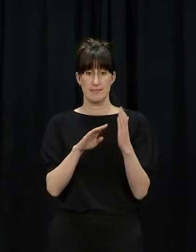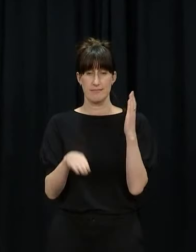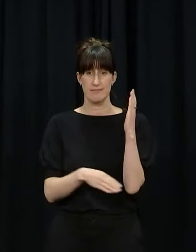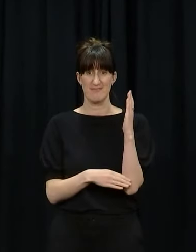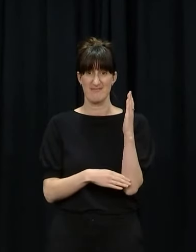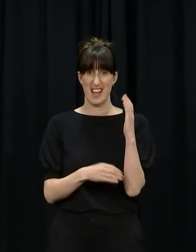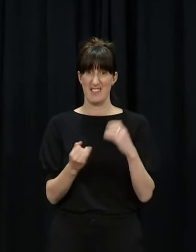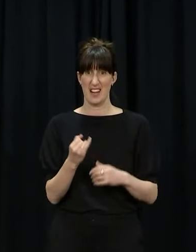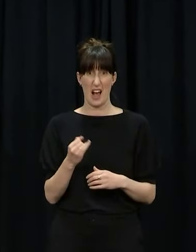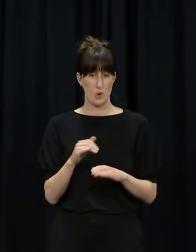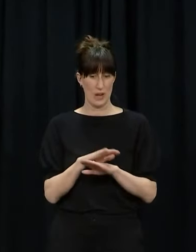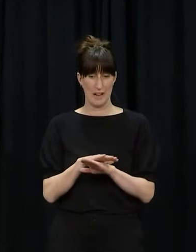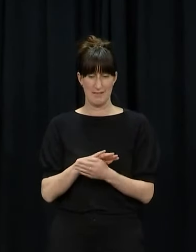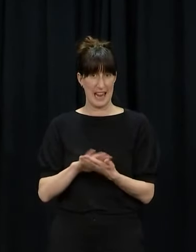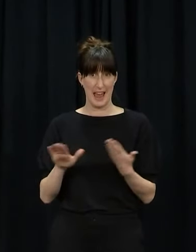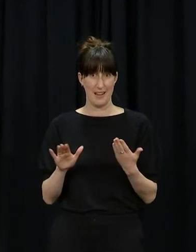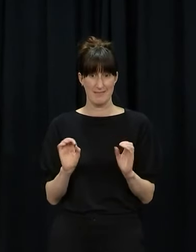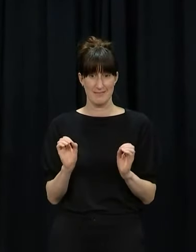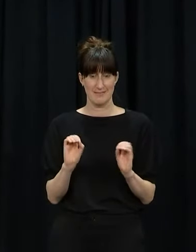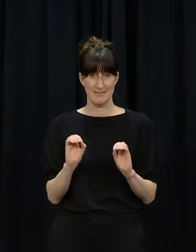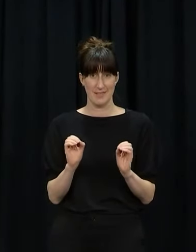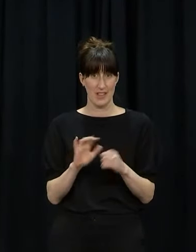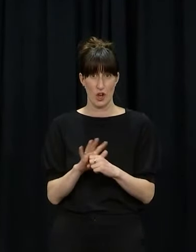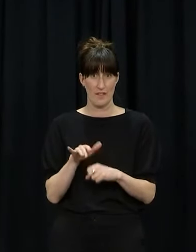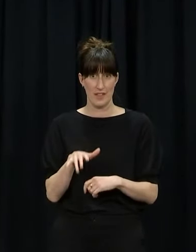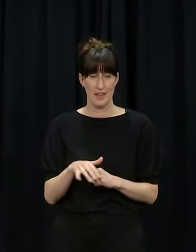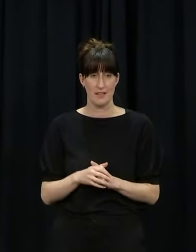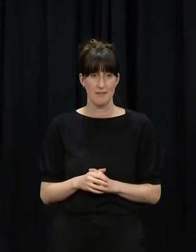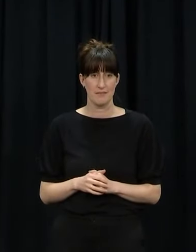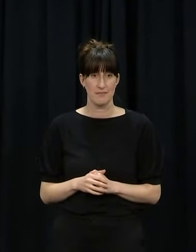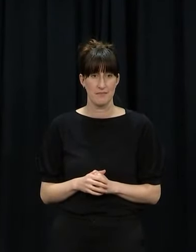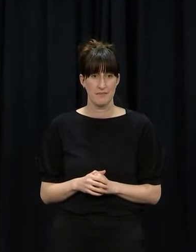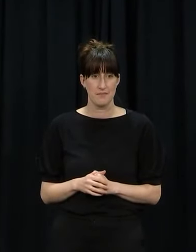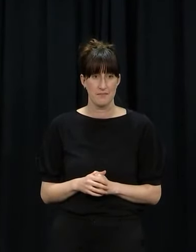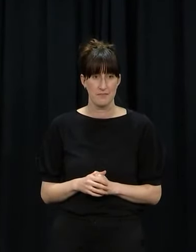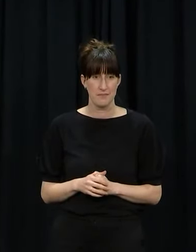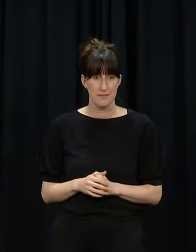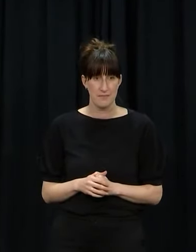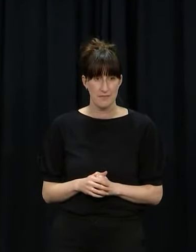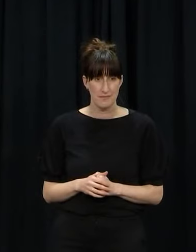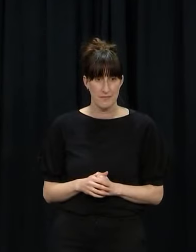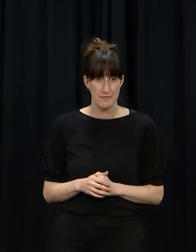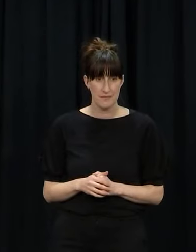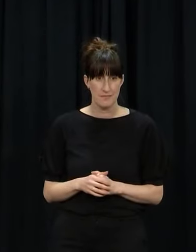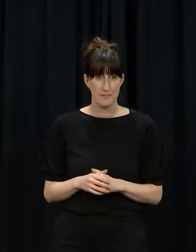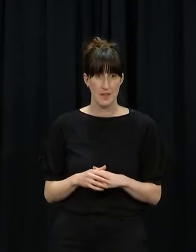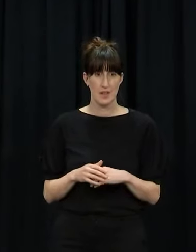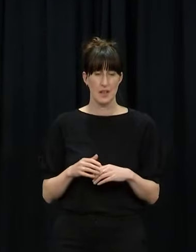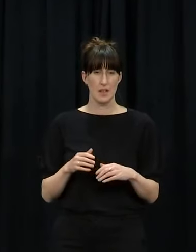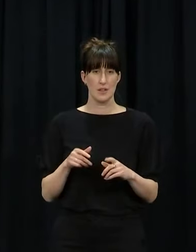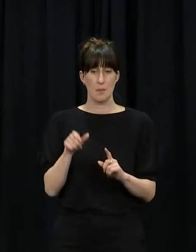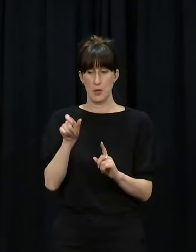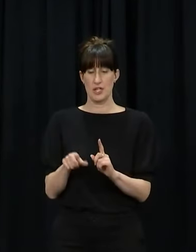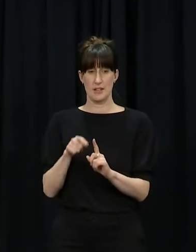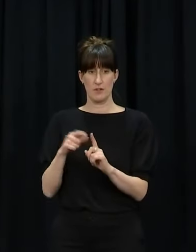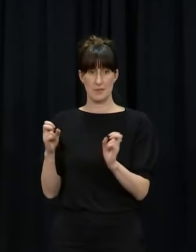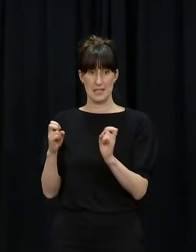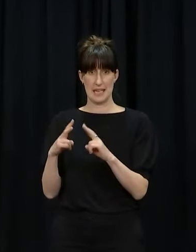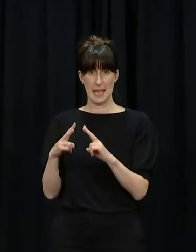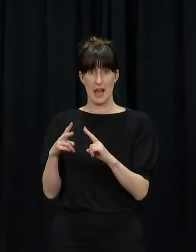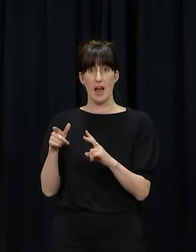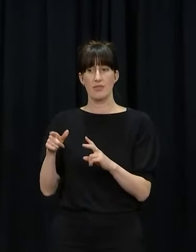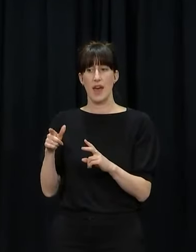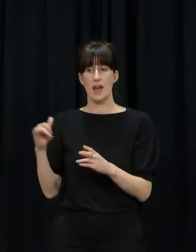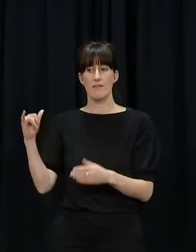well. And on the person you think probably brought COVID to the country, just to confirm, had they had a negative pre-departure test? So remember,